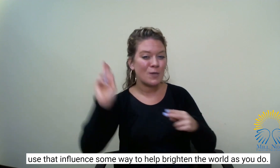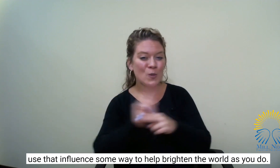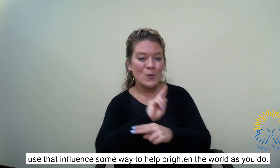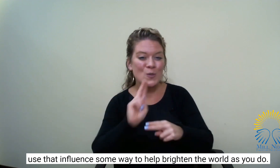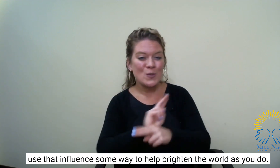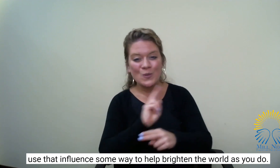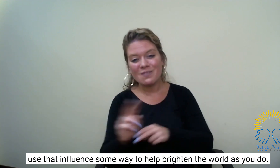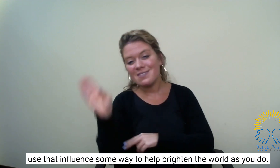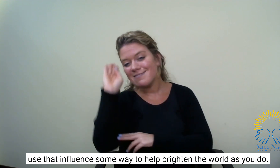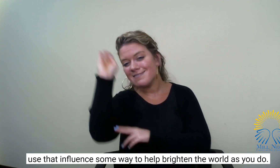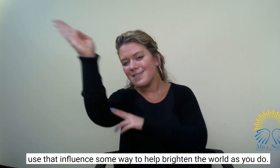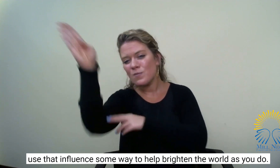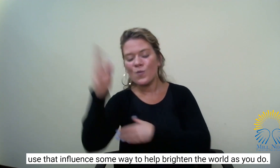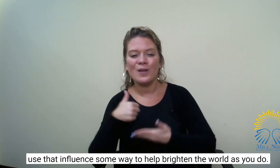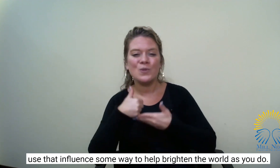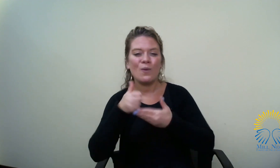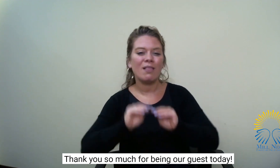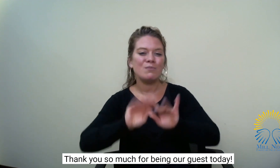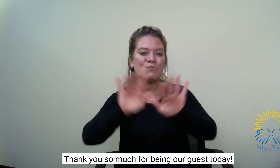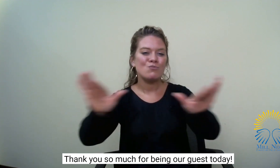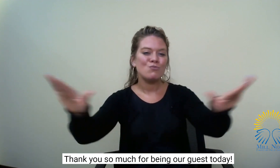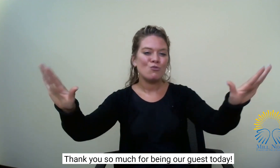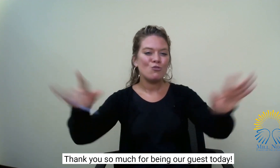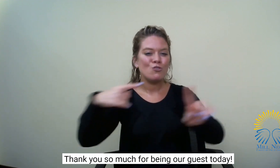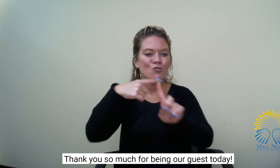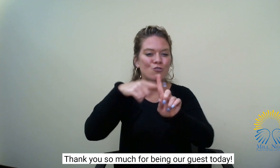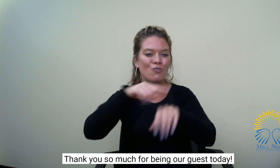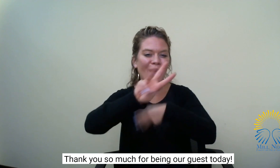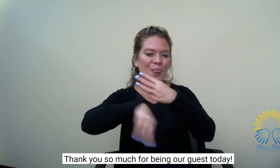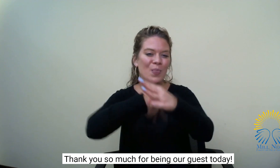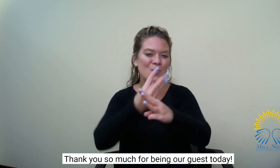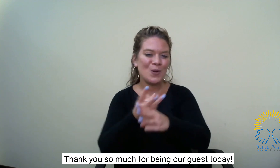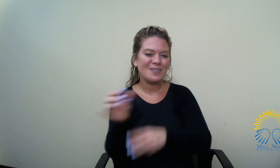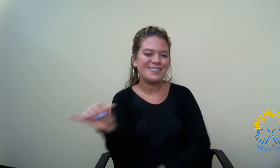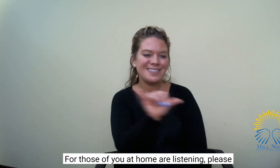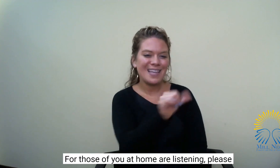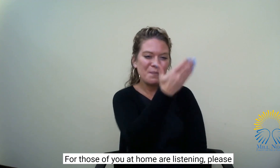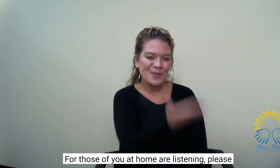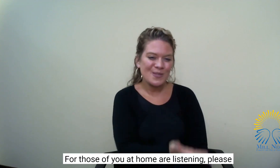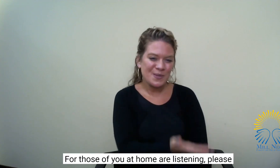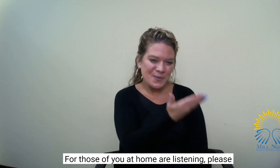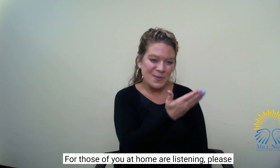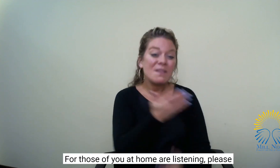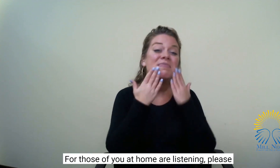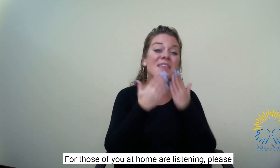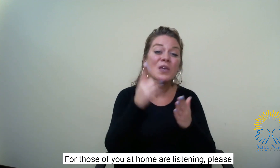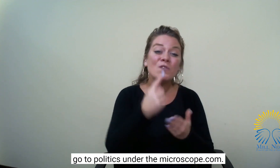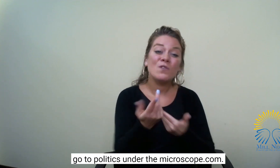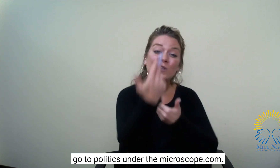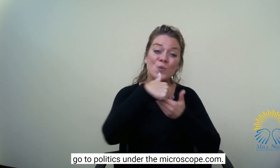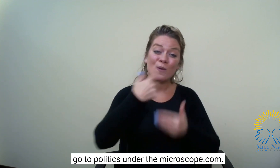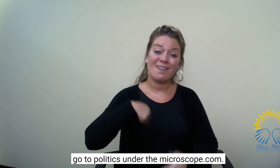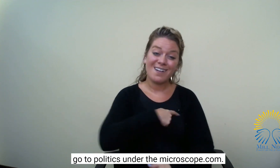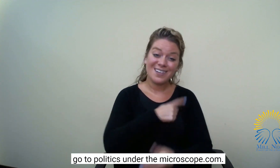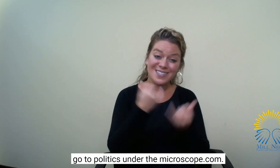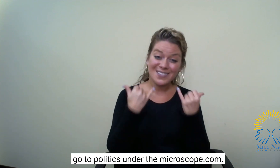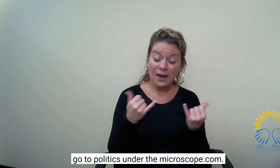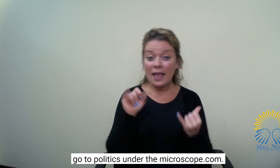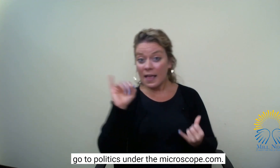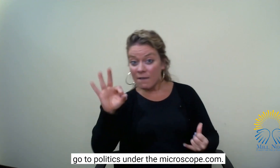help brighten the world as you do. Thank you so much for being our guest today. For those of you at home who are listening, please go to politicsunderthemicroscope.com,